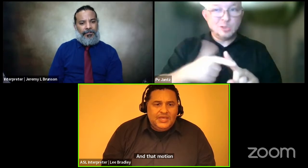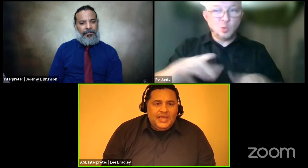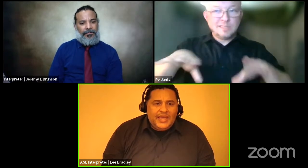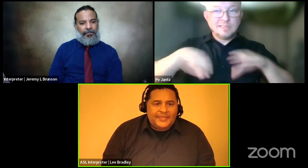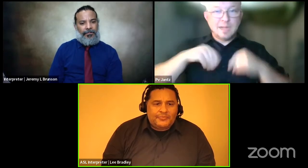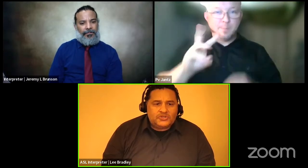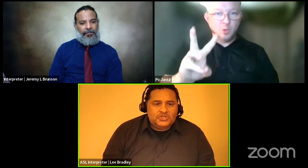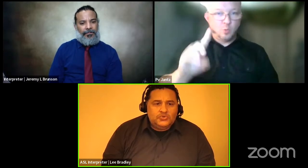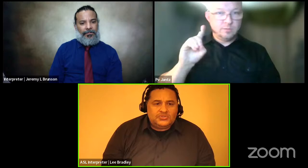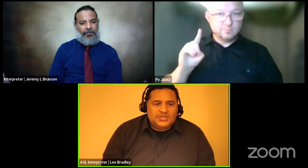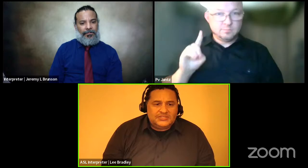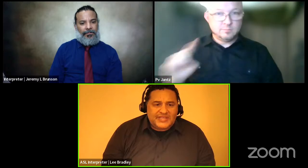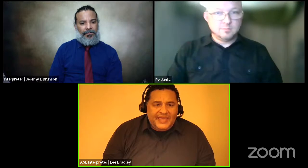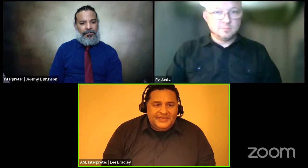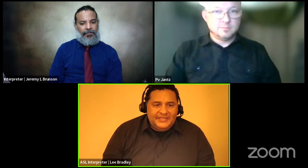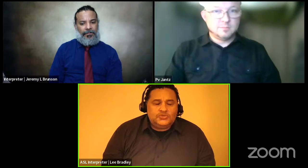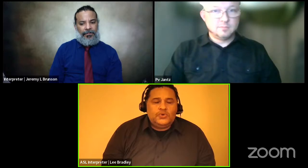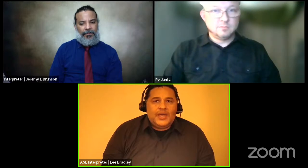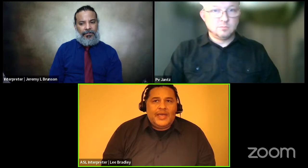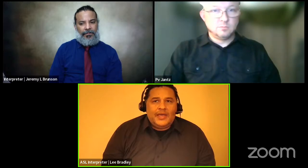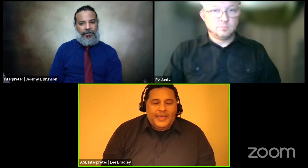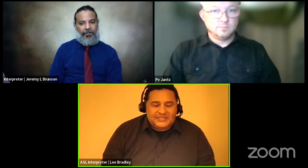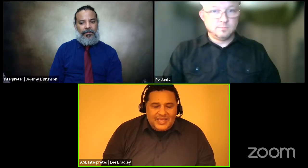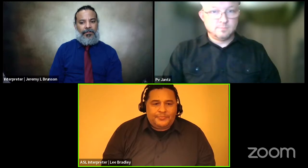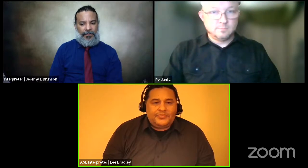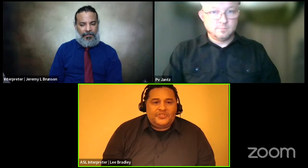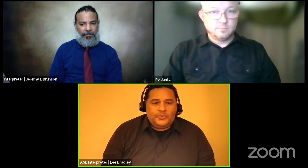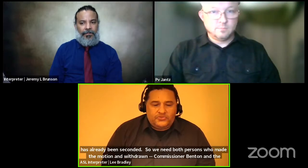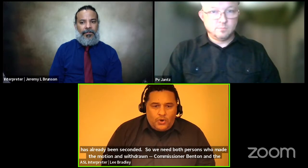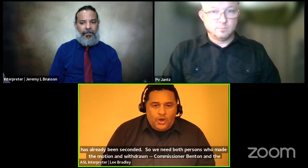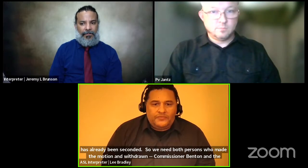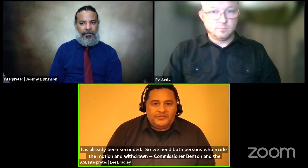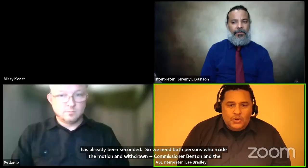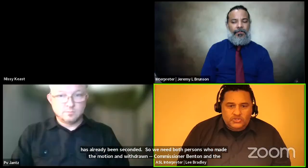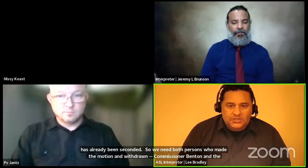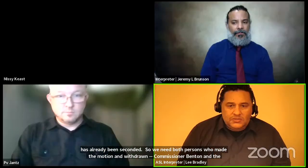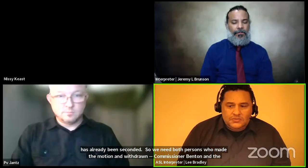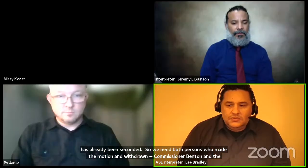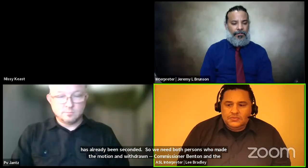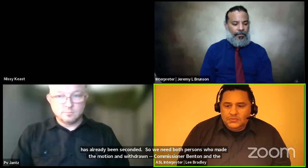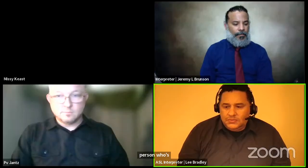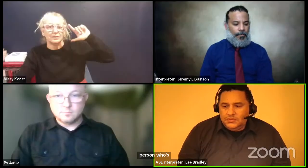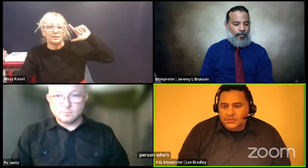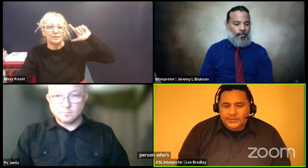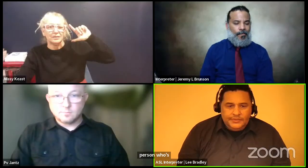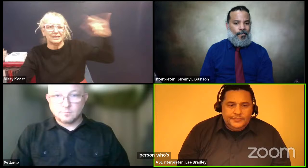Benton, and the person who's seconded to accept the withdrawal of the motion.